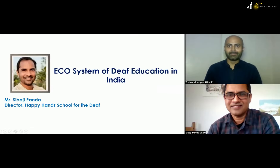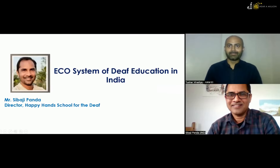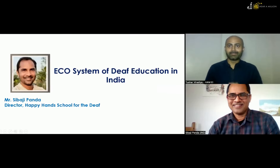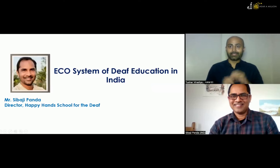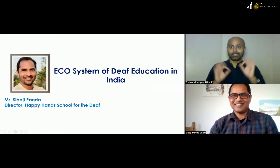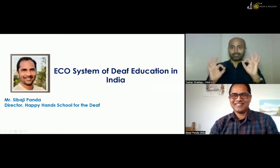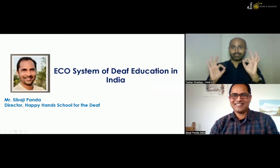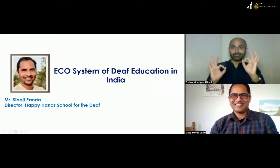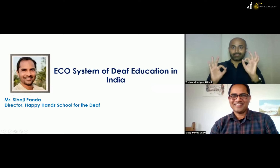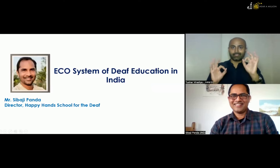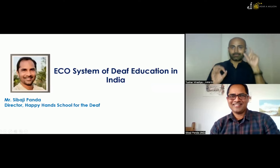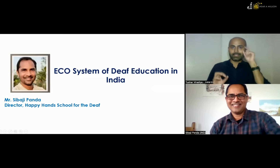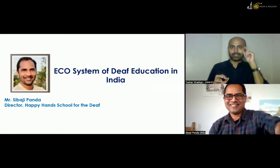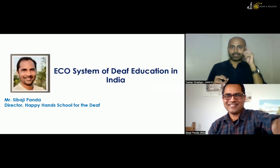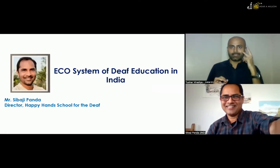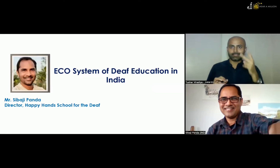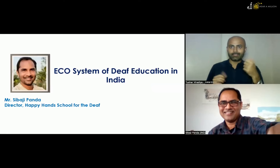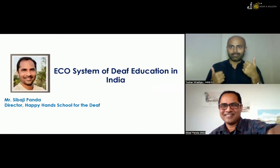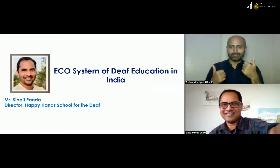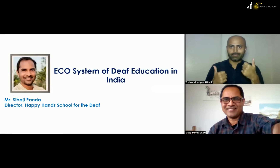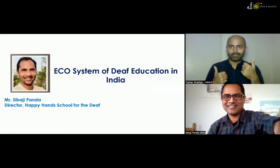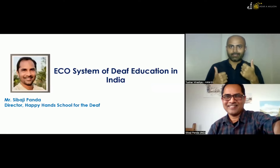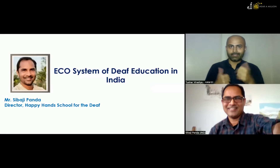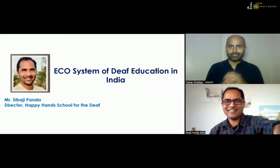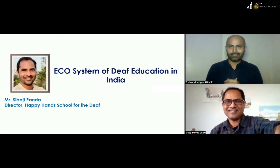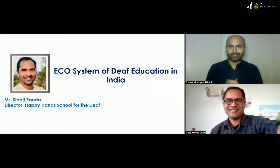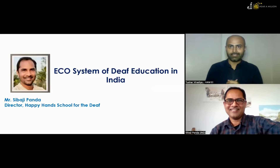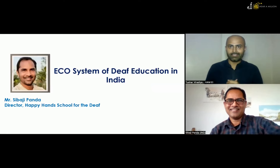Hi, can you hear me, Manisha? Yeah. Okay, perfect.